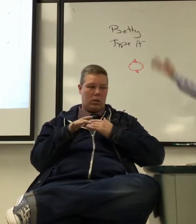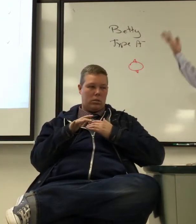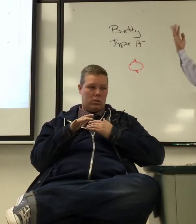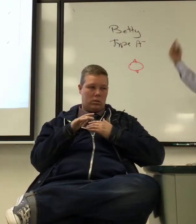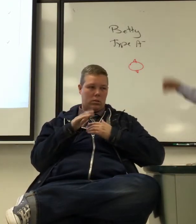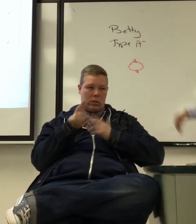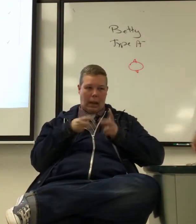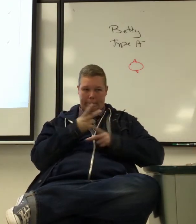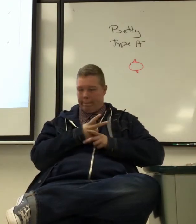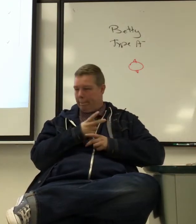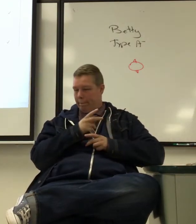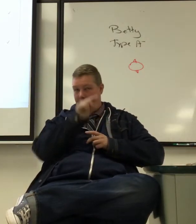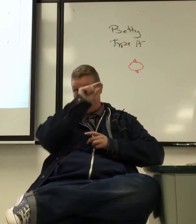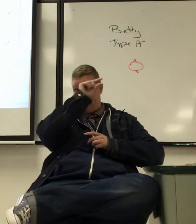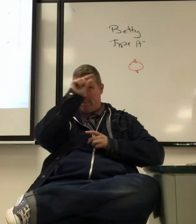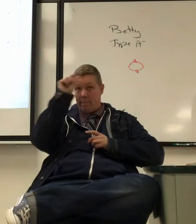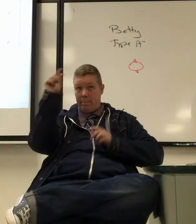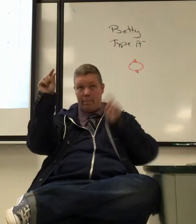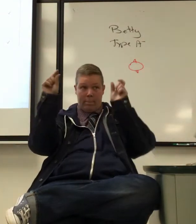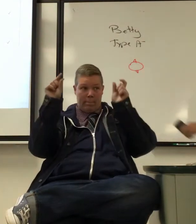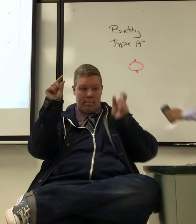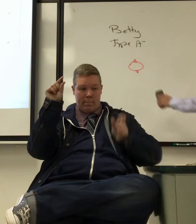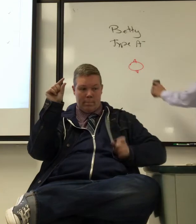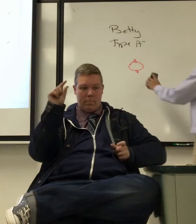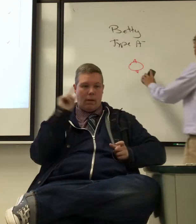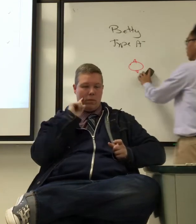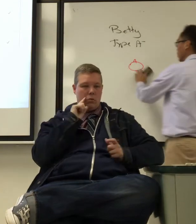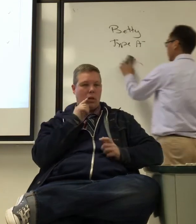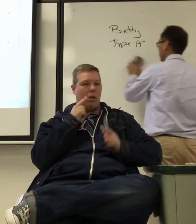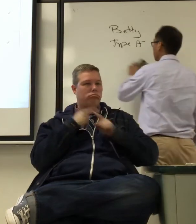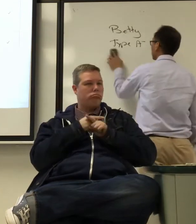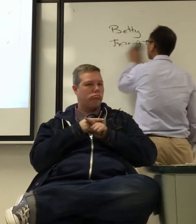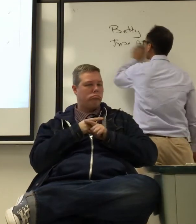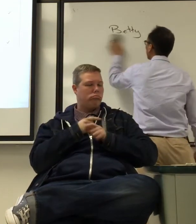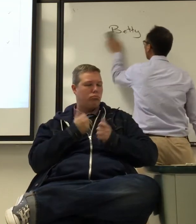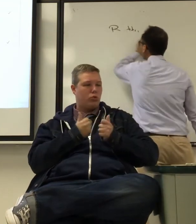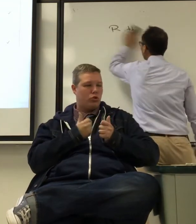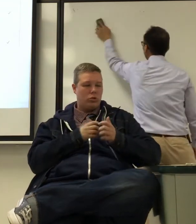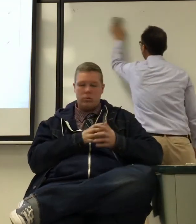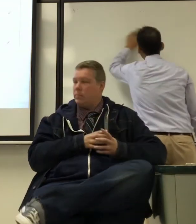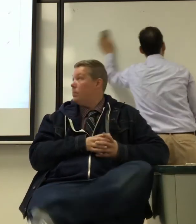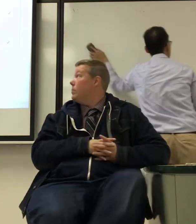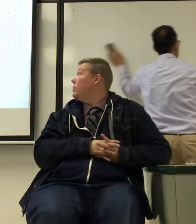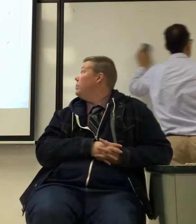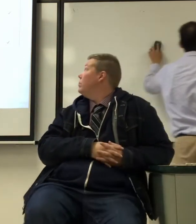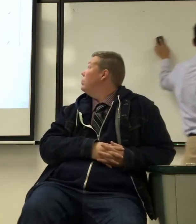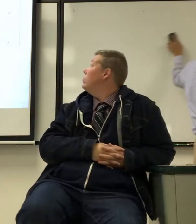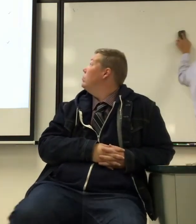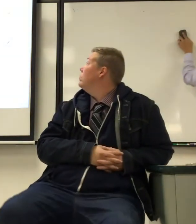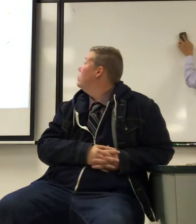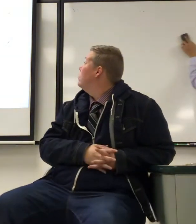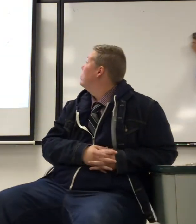label donors and recipient. And what can we learn from this?